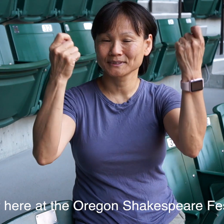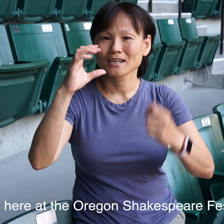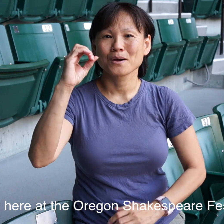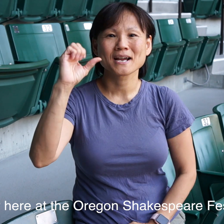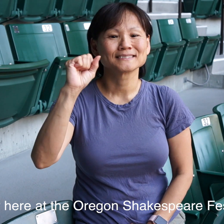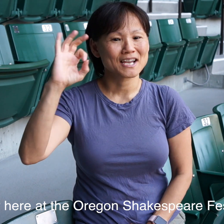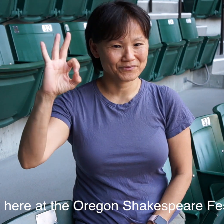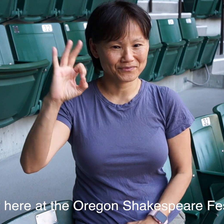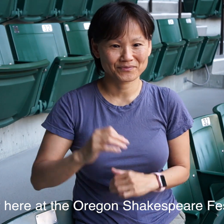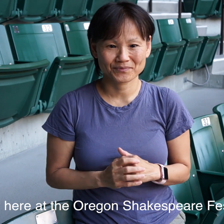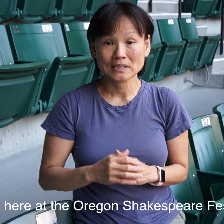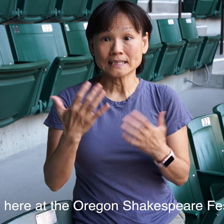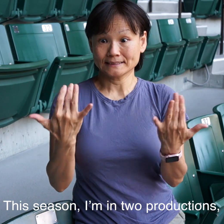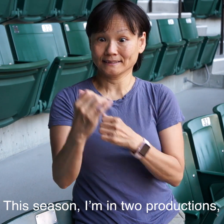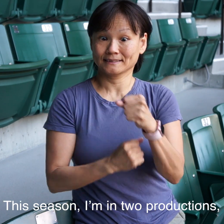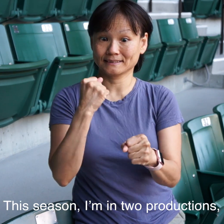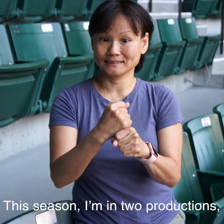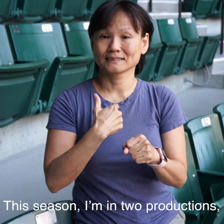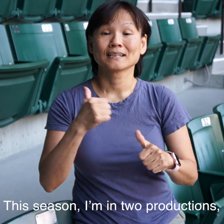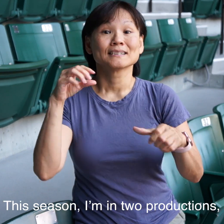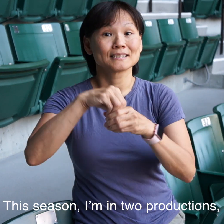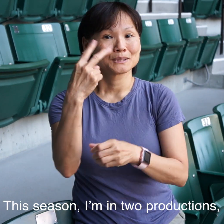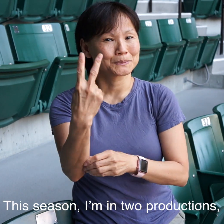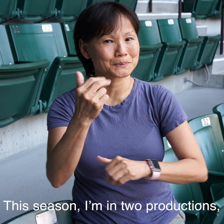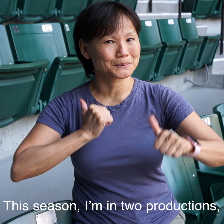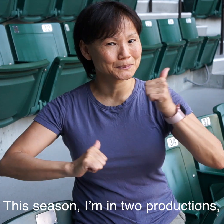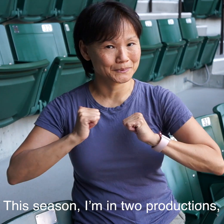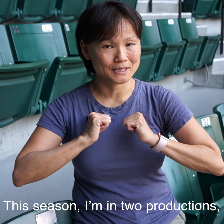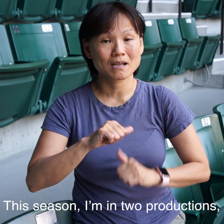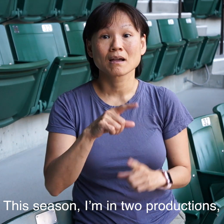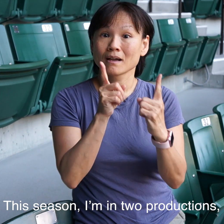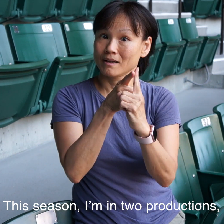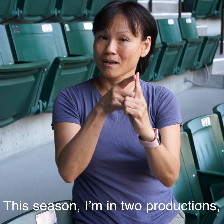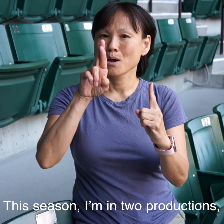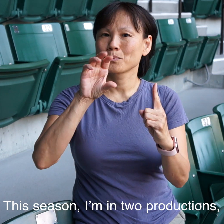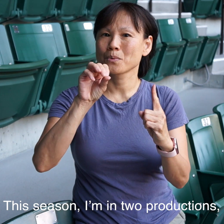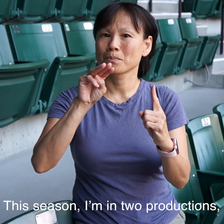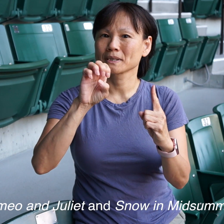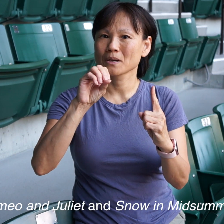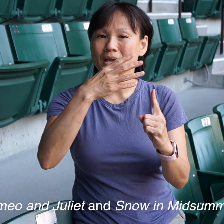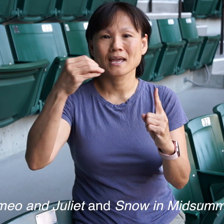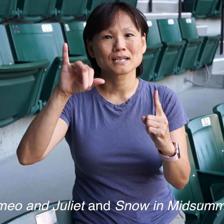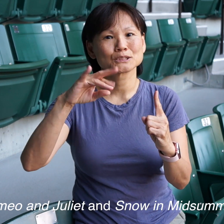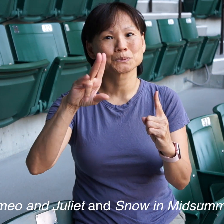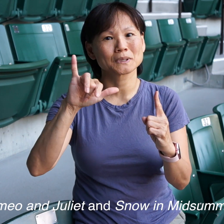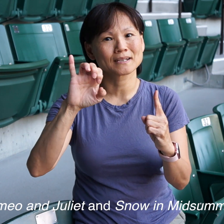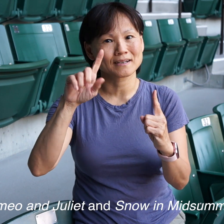Festival, OSF. This season, I'm in two productions, Romeo and Juliet,